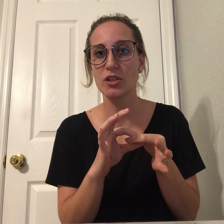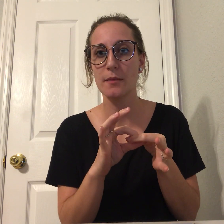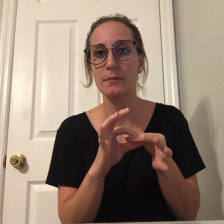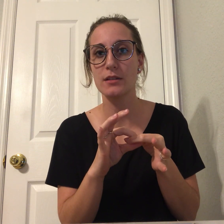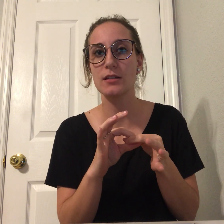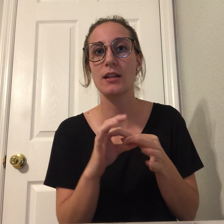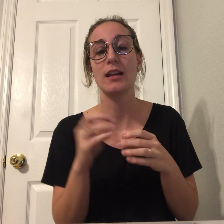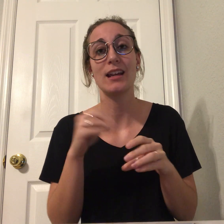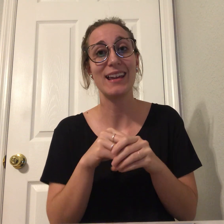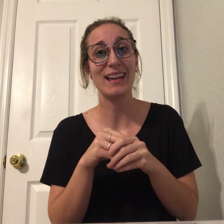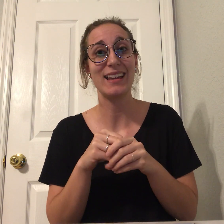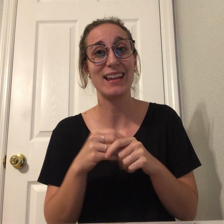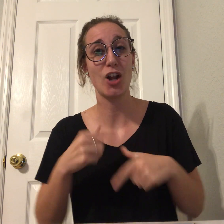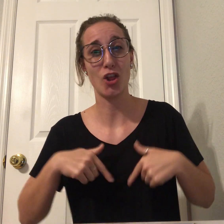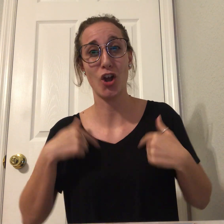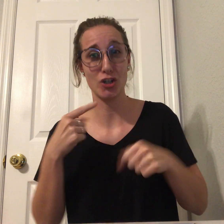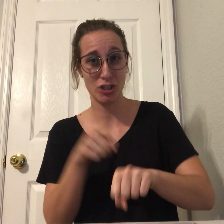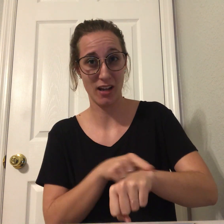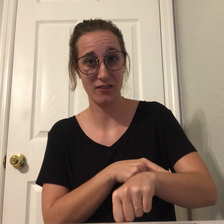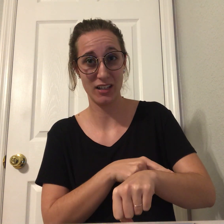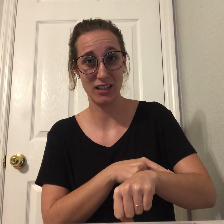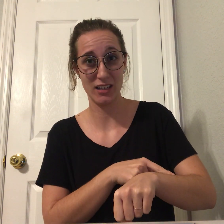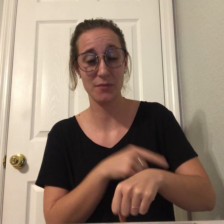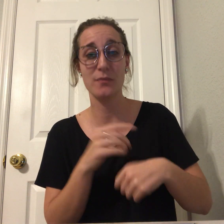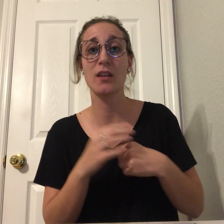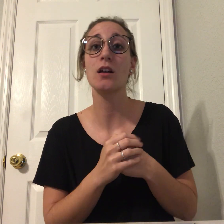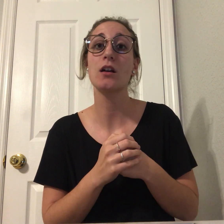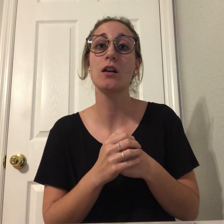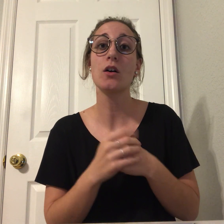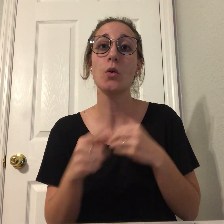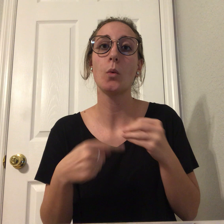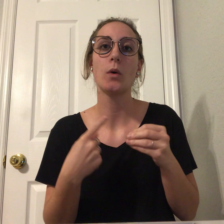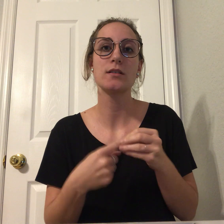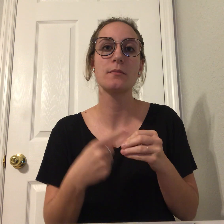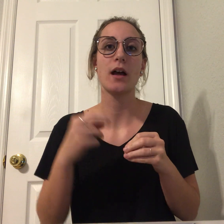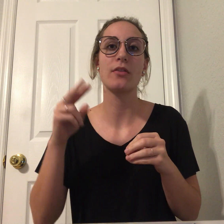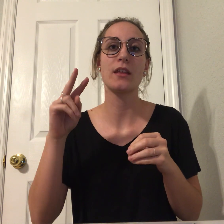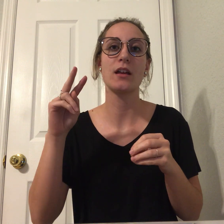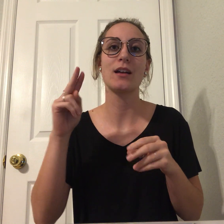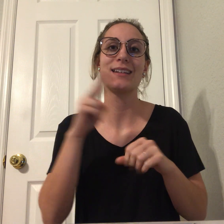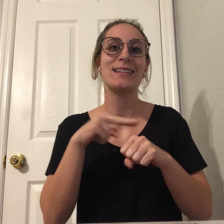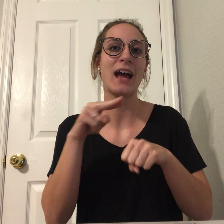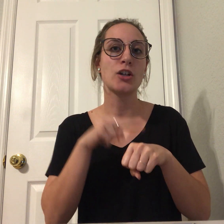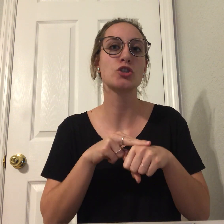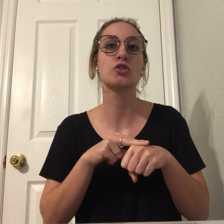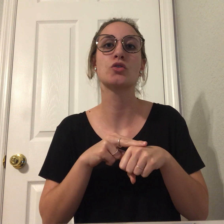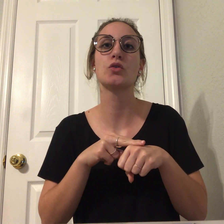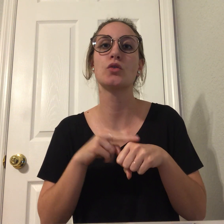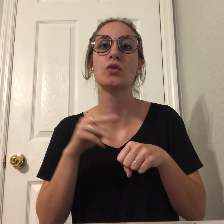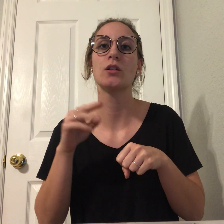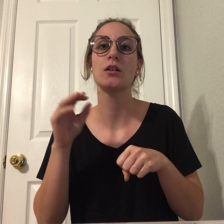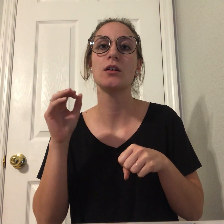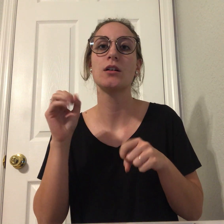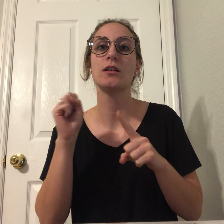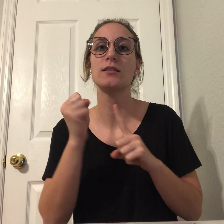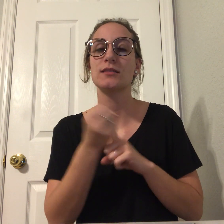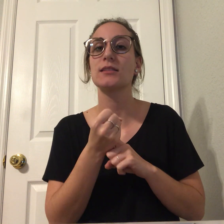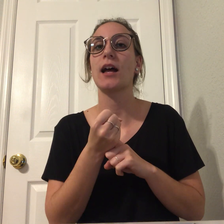the Human Lifespan. This was in Proceedings of the National Academy of Sciences 2016. Done